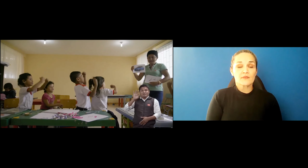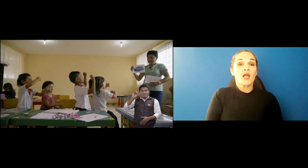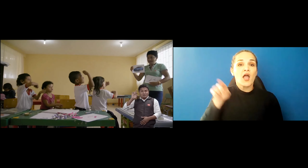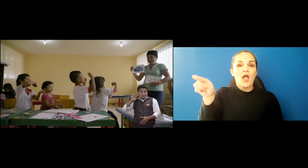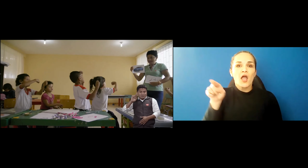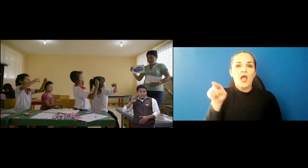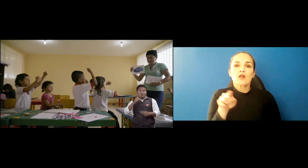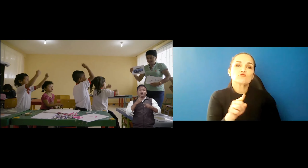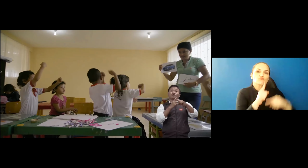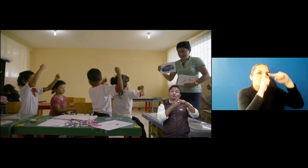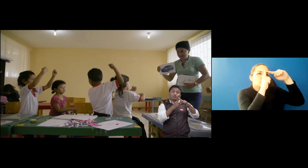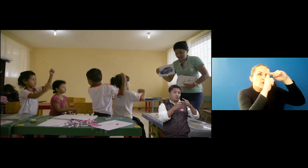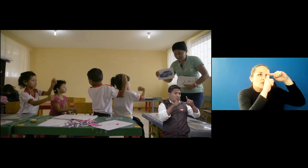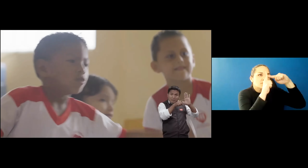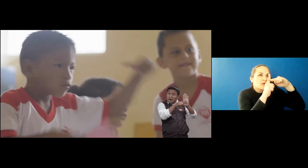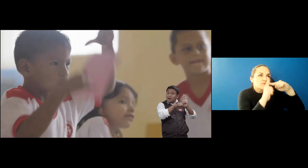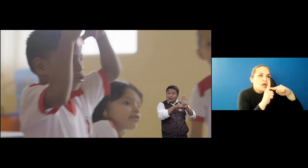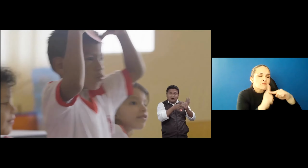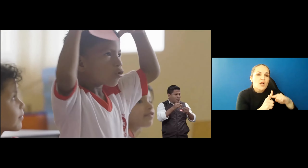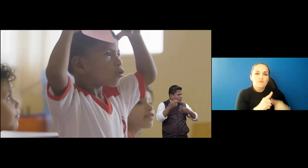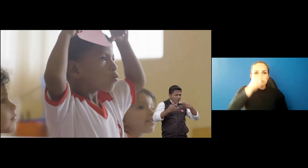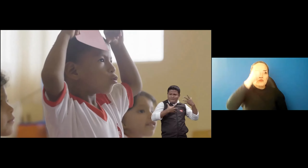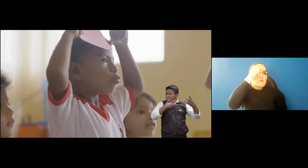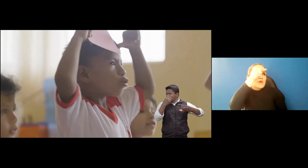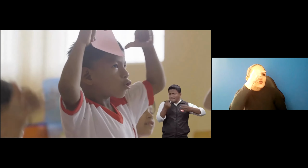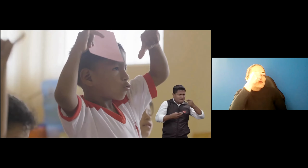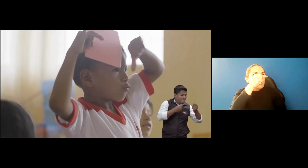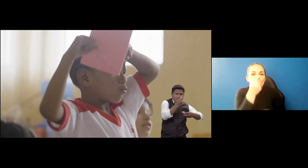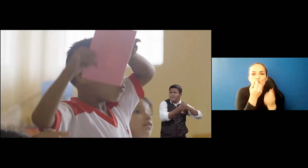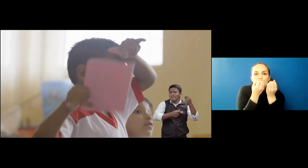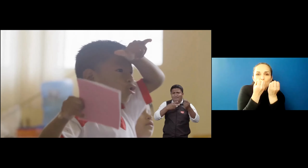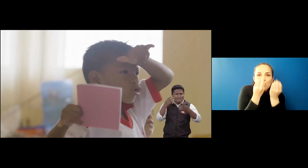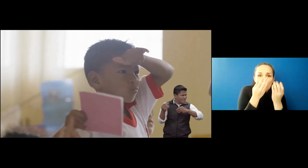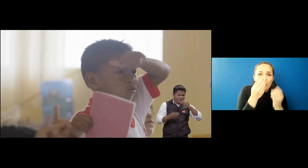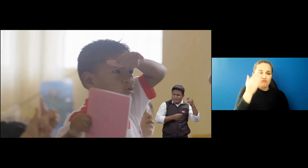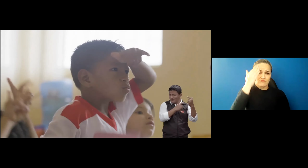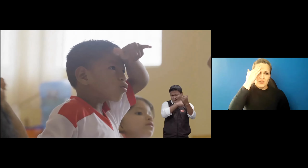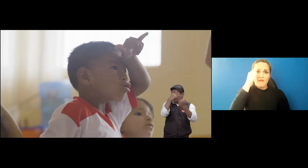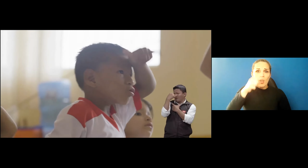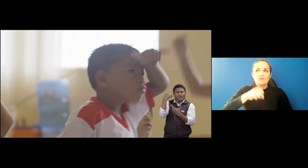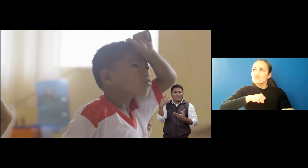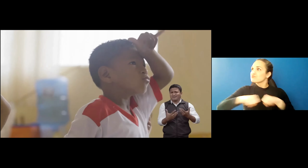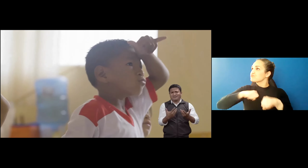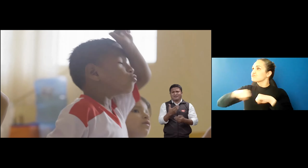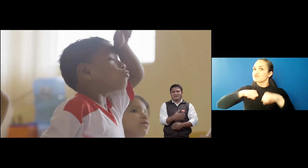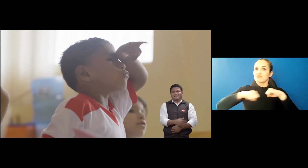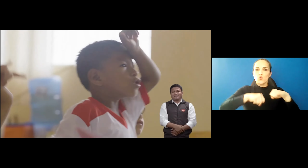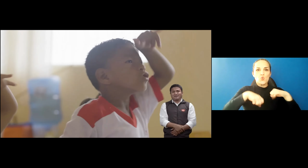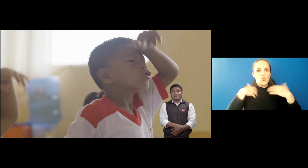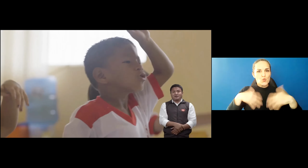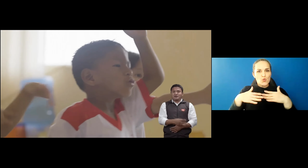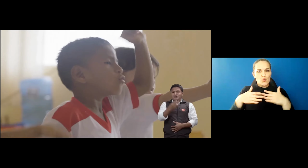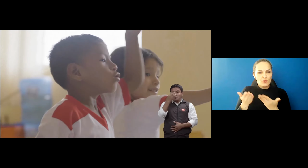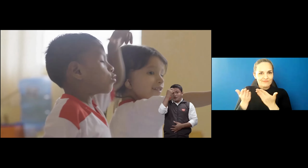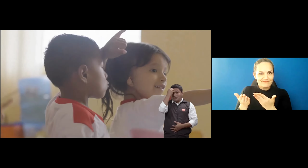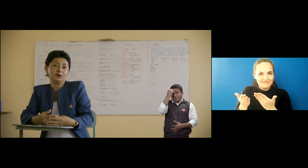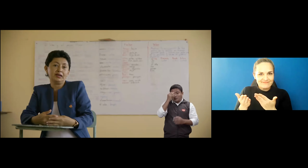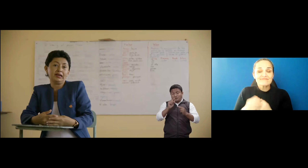Victor can add, subtract. He's very active. He's always involved. Sometimes you have to